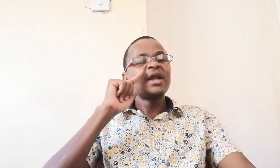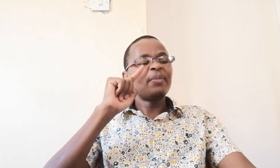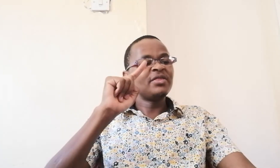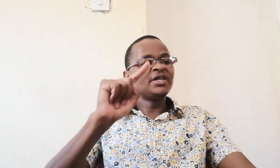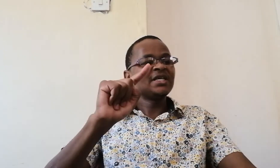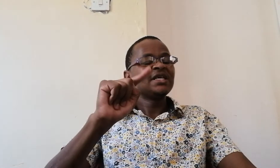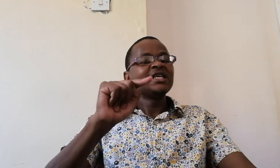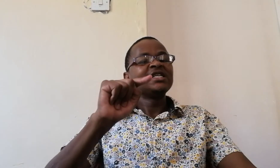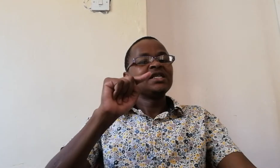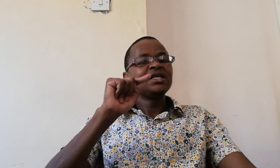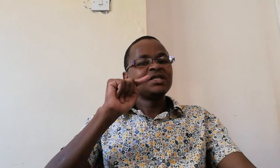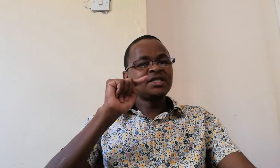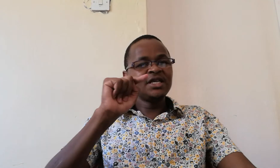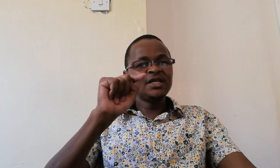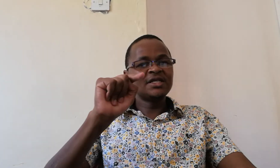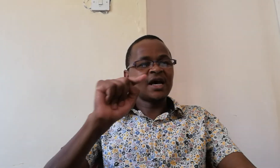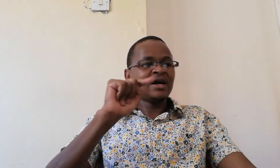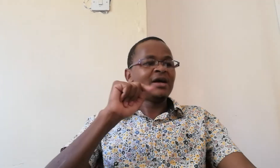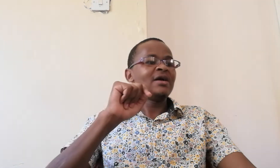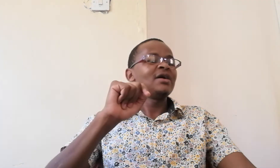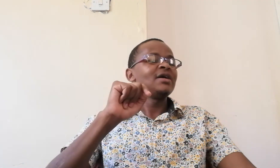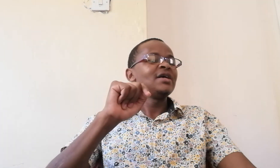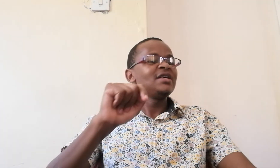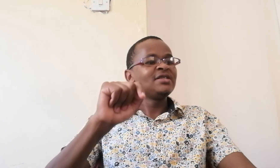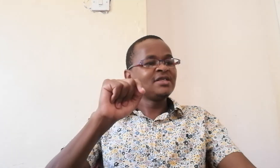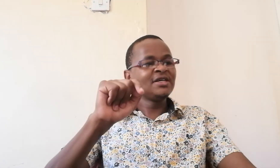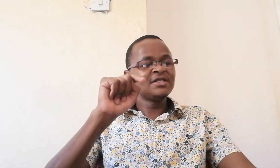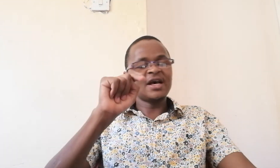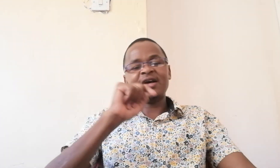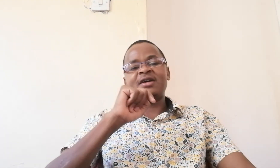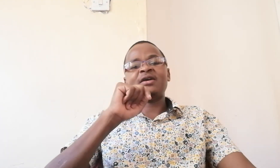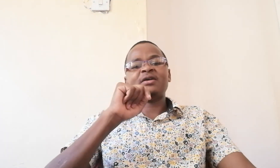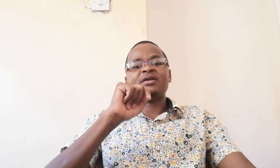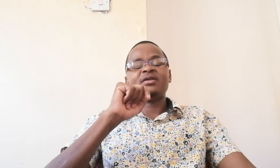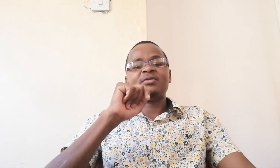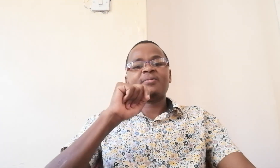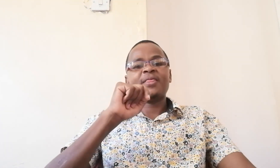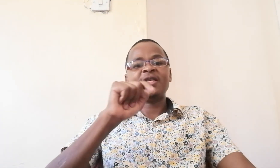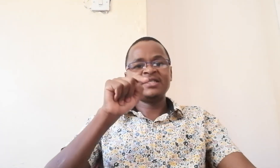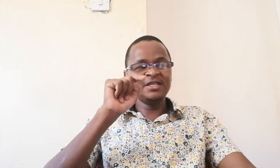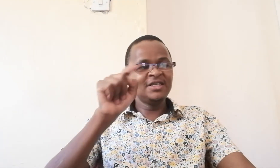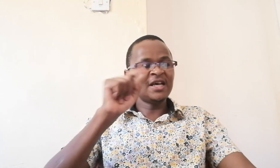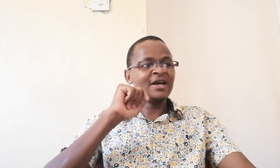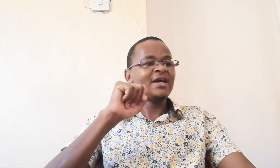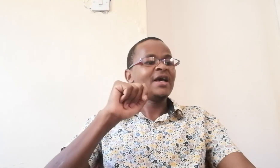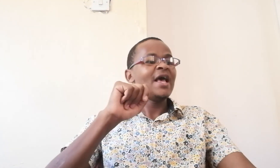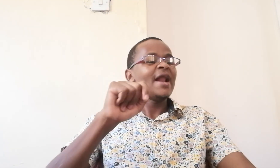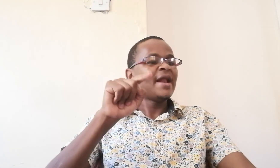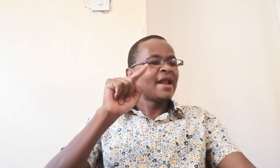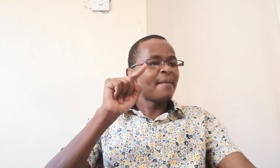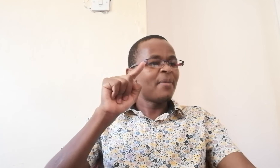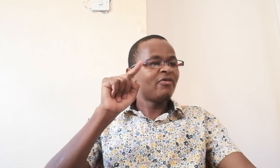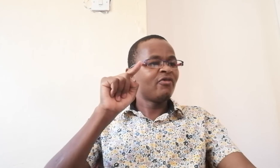Number 3, zigzag. Zigzag. Zigzag. Number